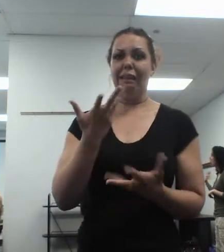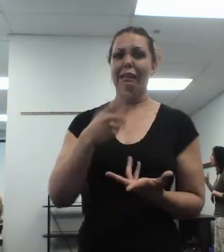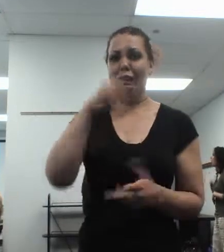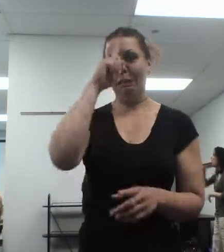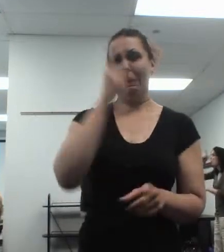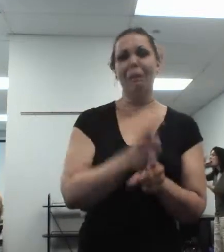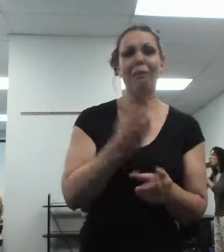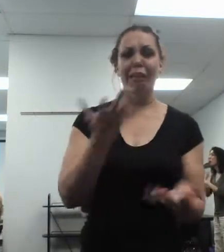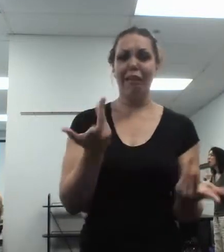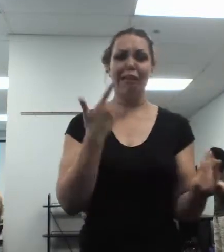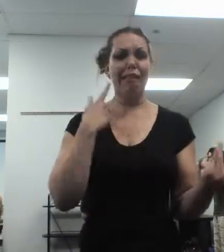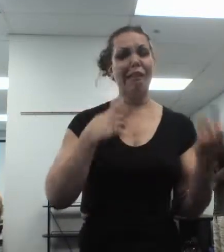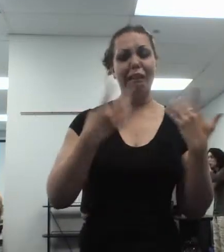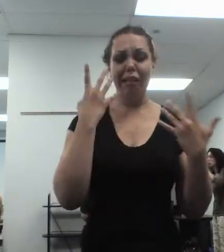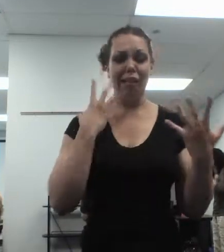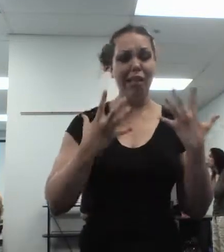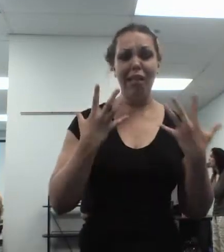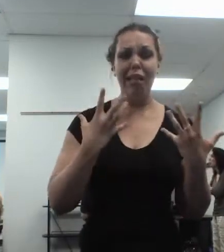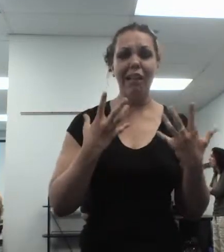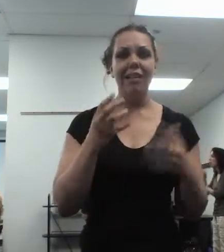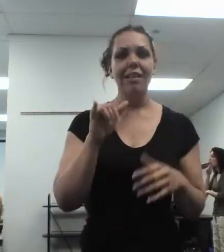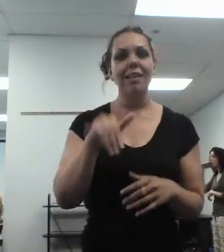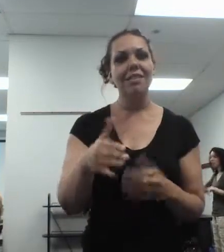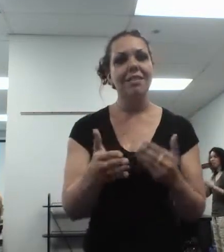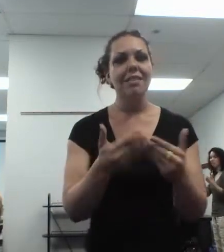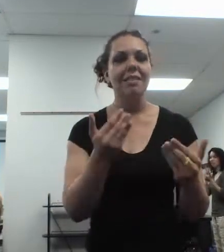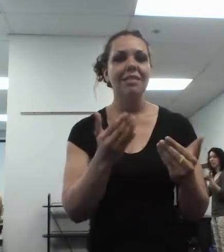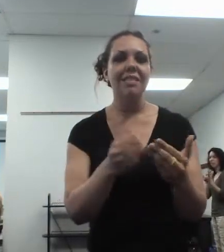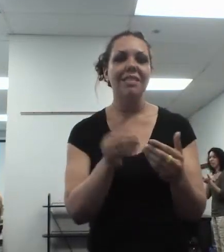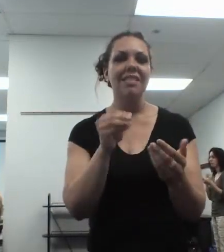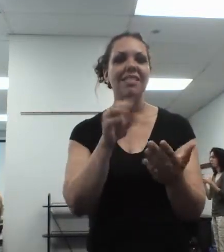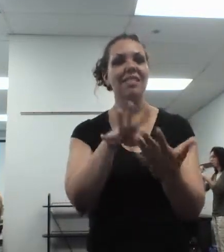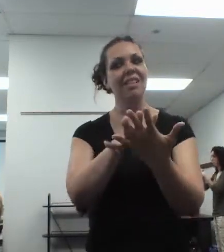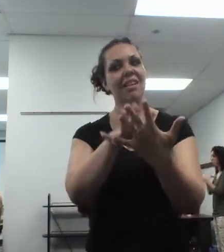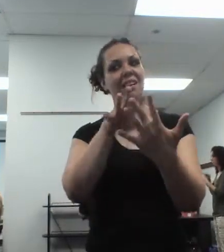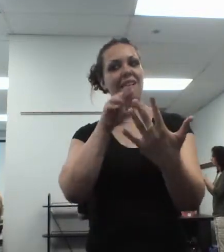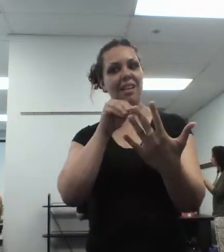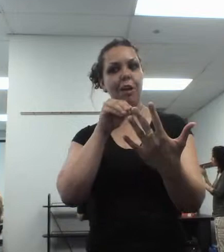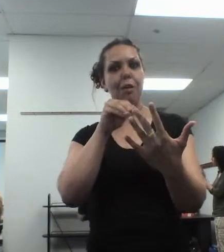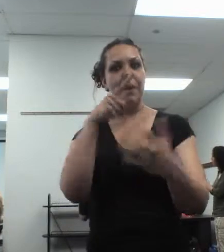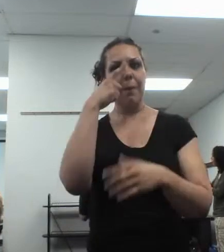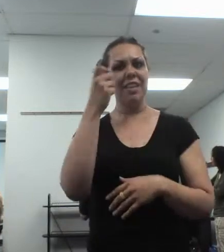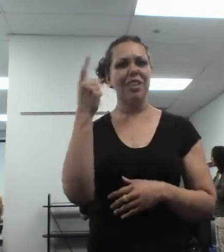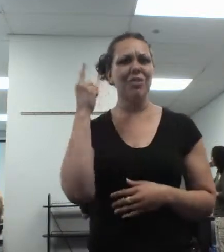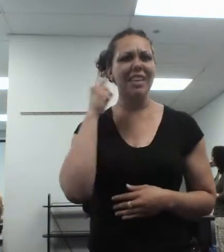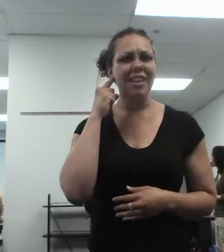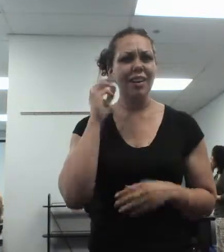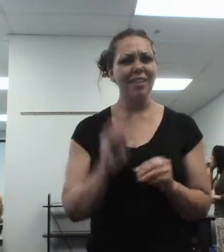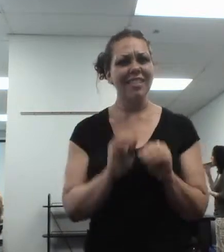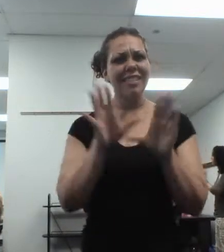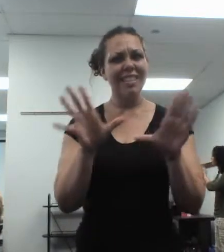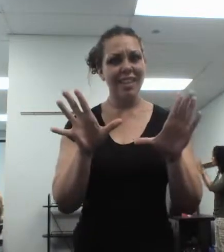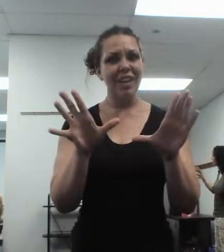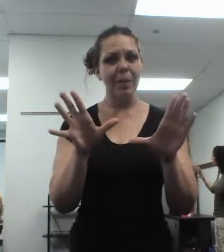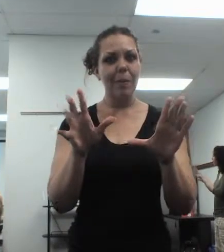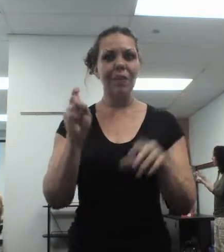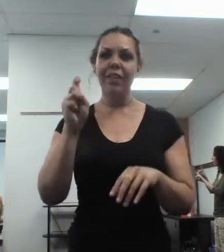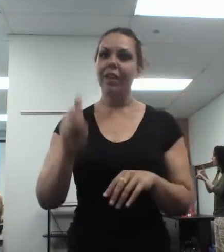so hard. That's easy to copy and put into your interpretation, right? Because you hear it so clear. You have to listen for